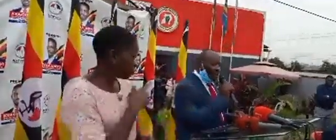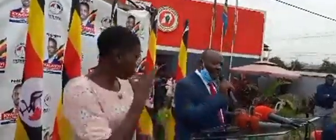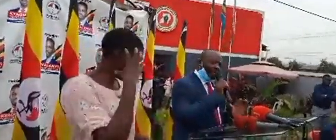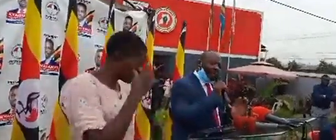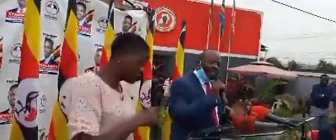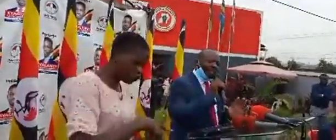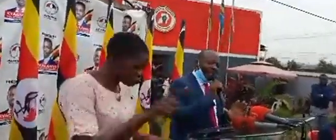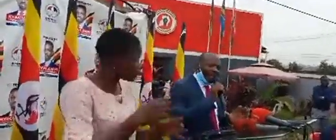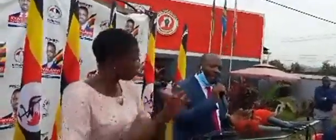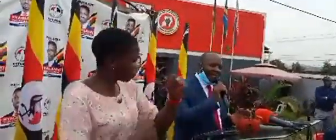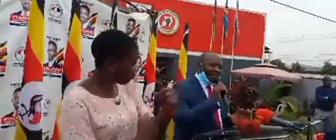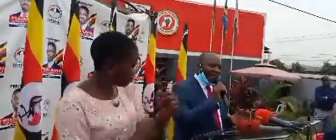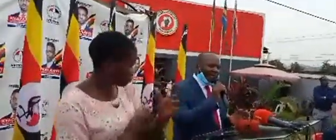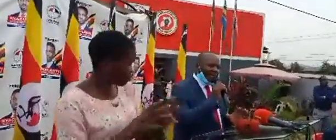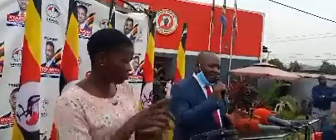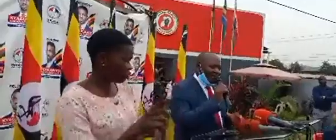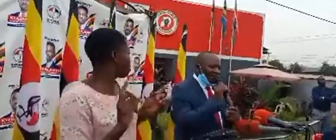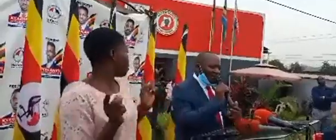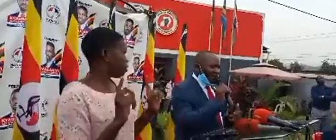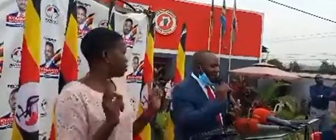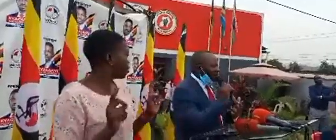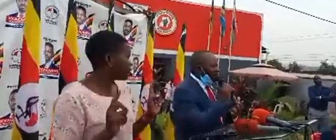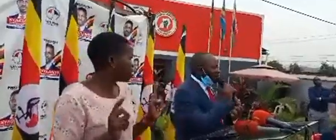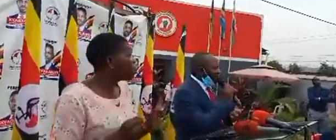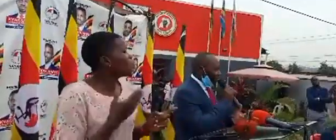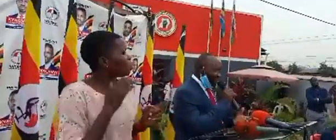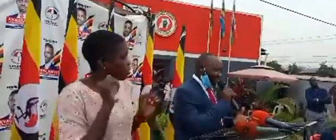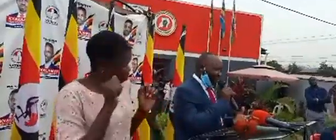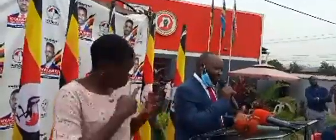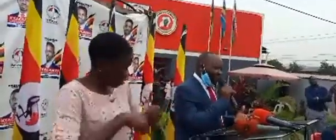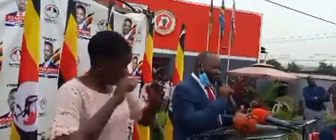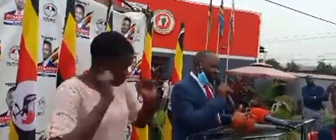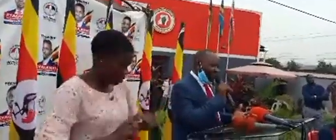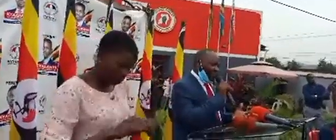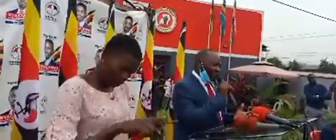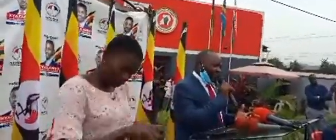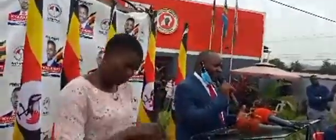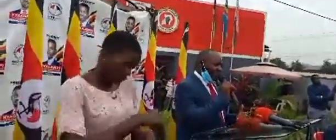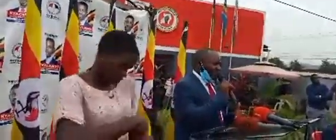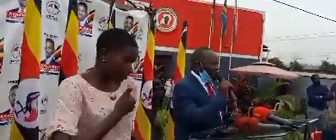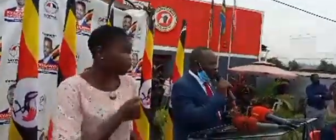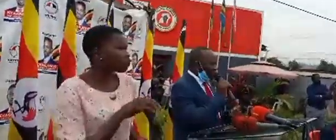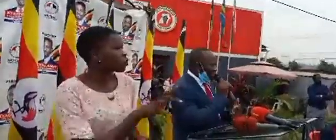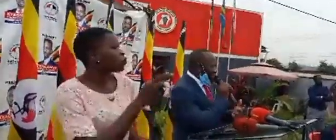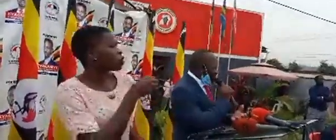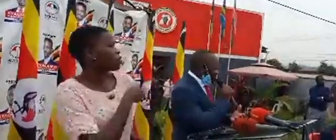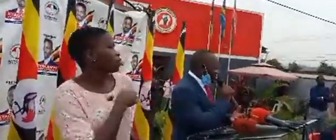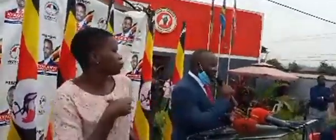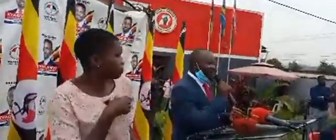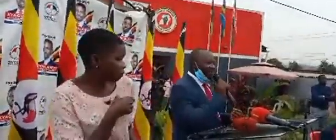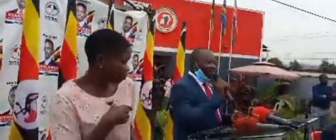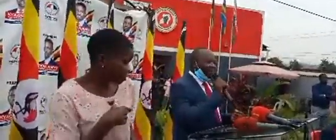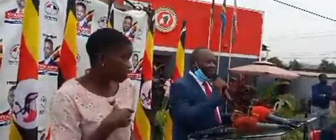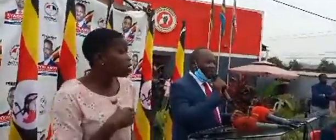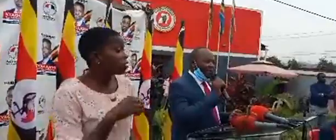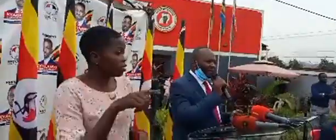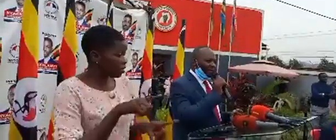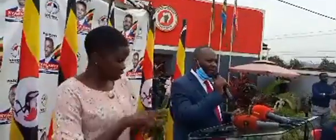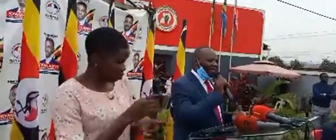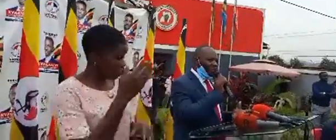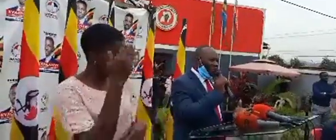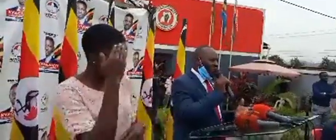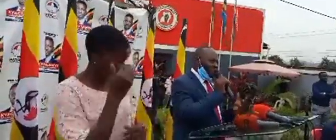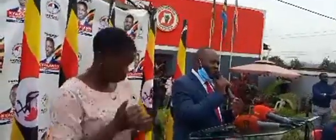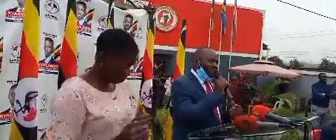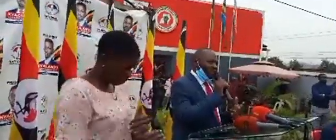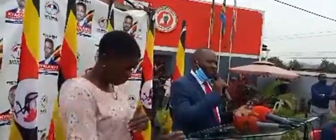one that the party shall determine going forward. I'm very sure in due course, the party